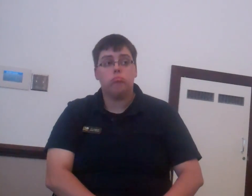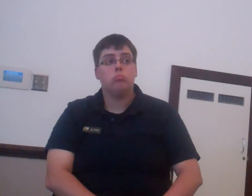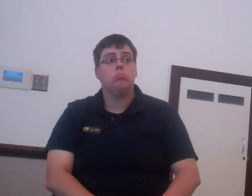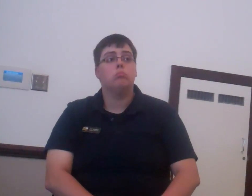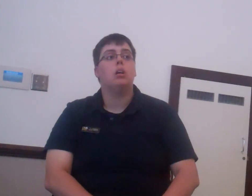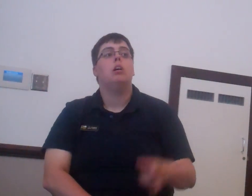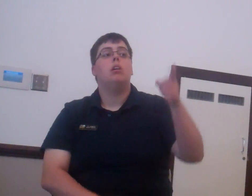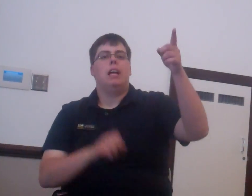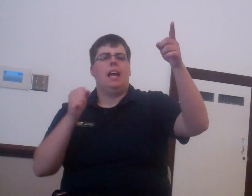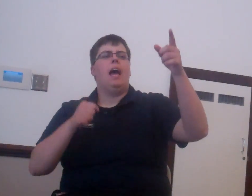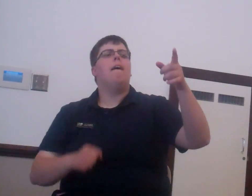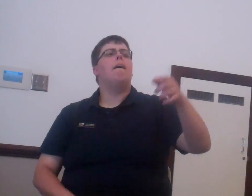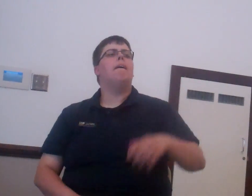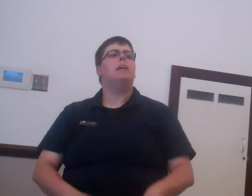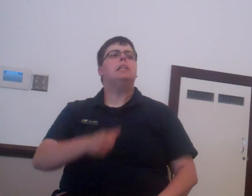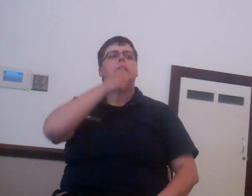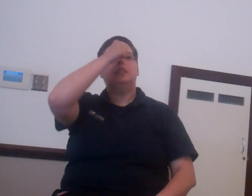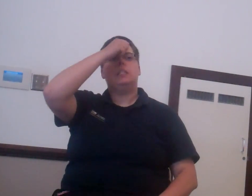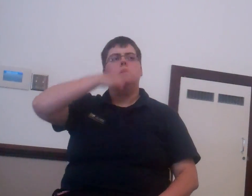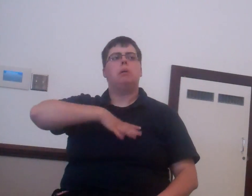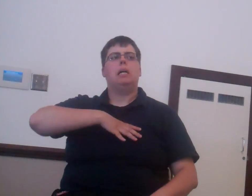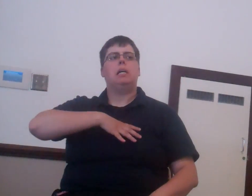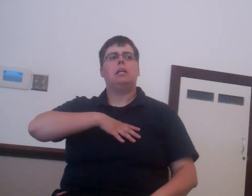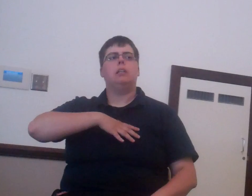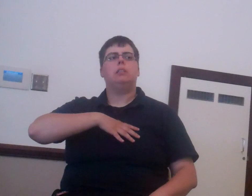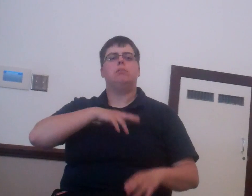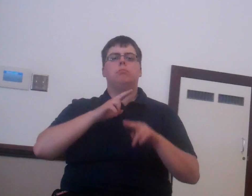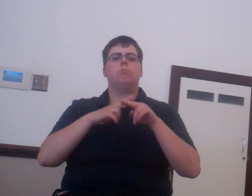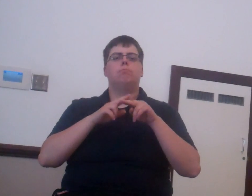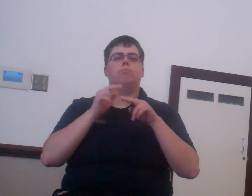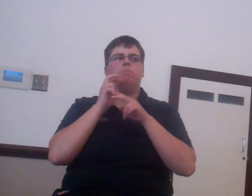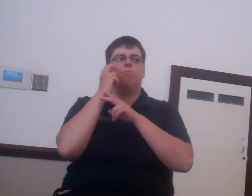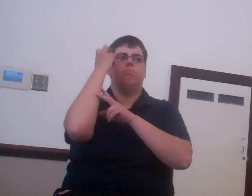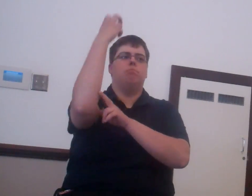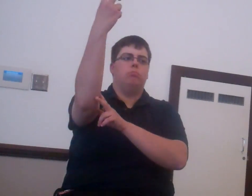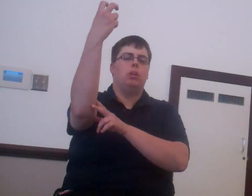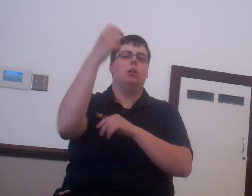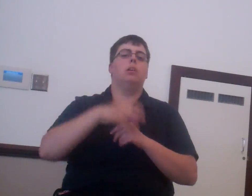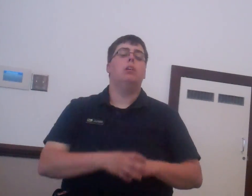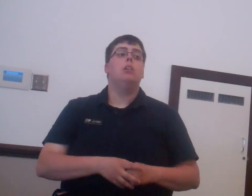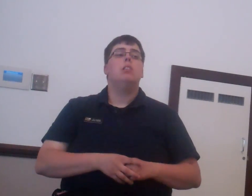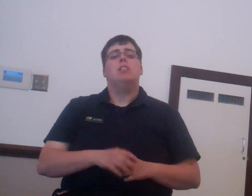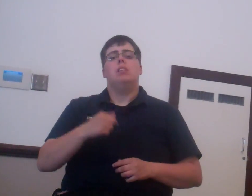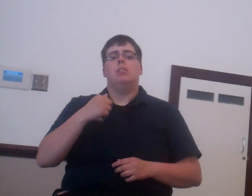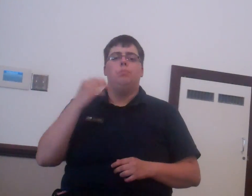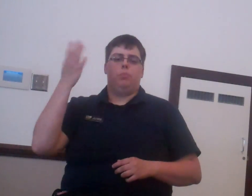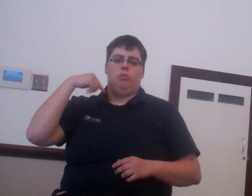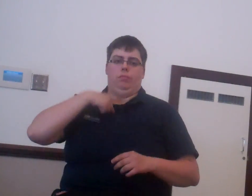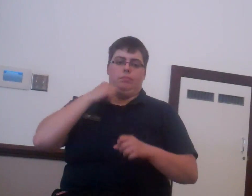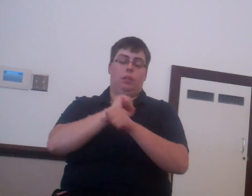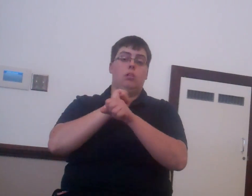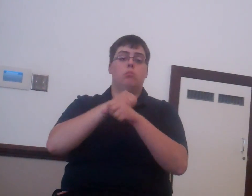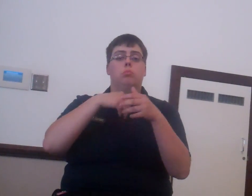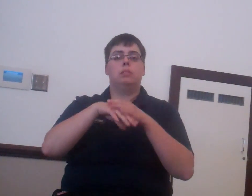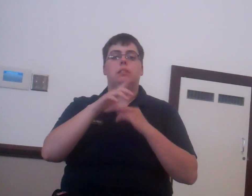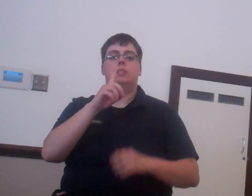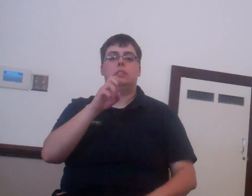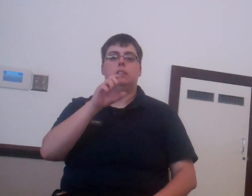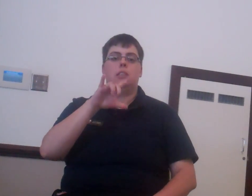Yeah. You know, when I was working at Deli, there was a certain thing, and there was times that really fast and rough. I know I could depend on those